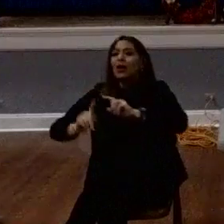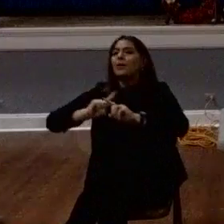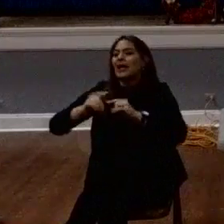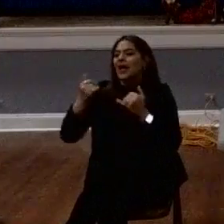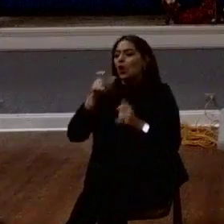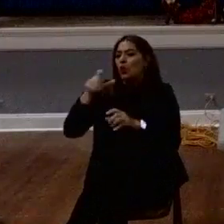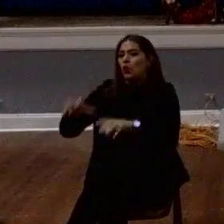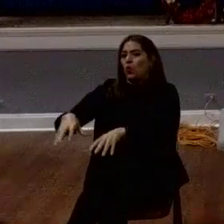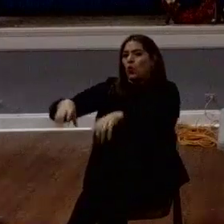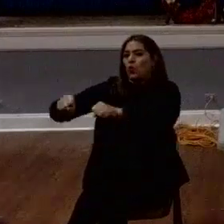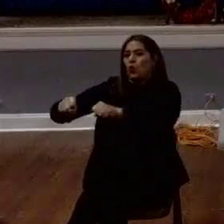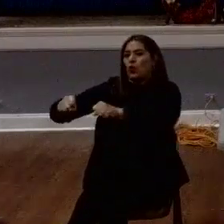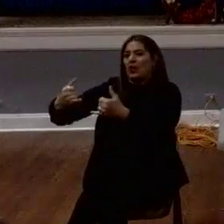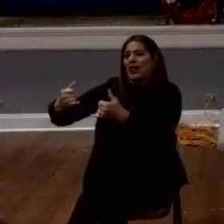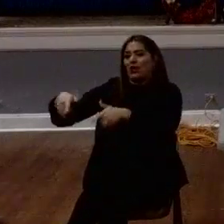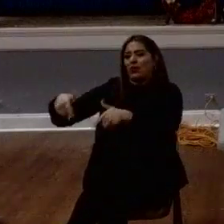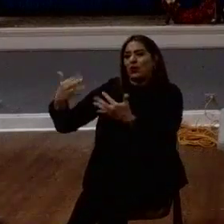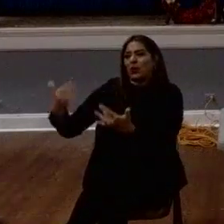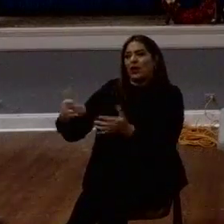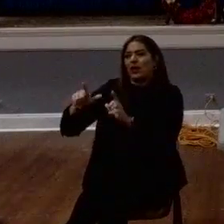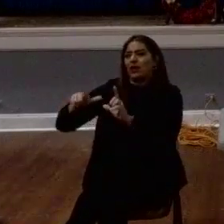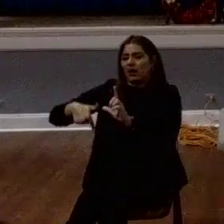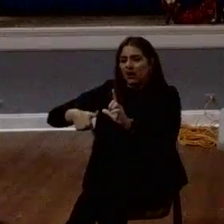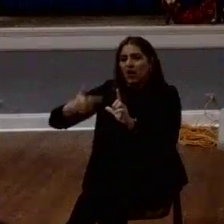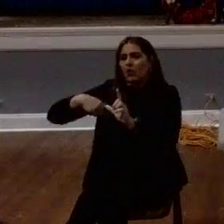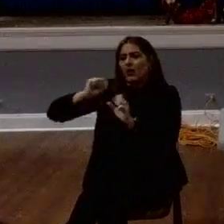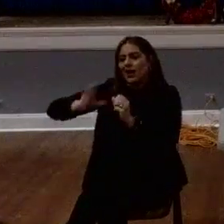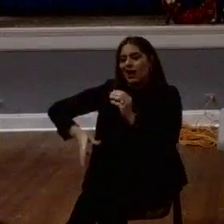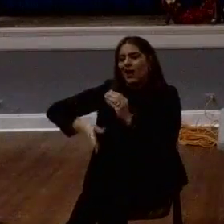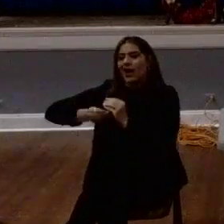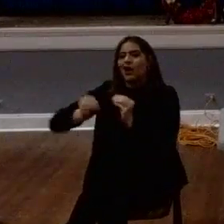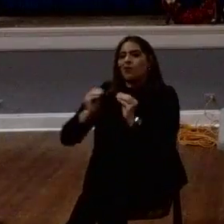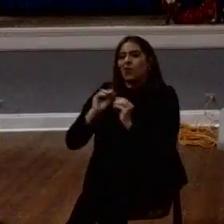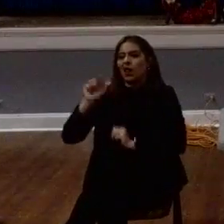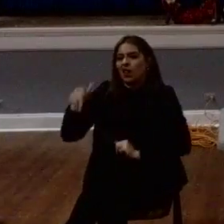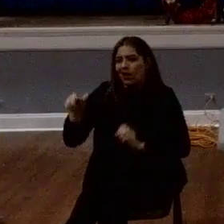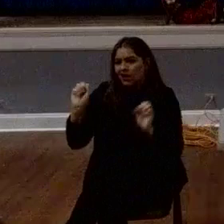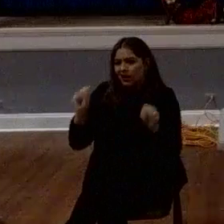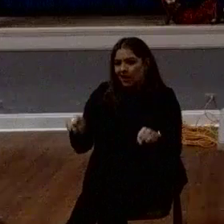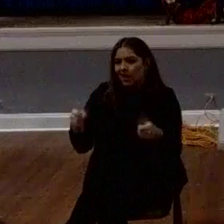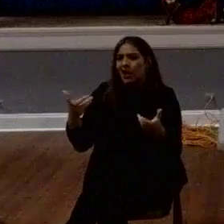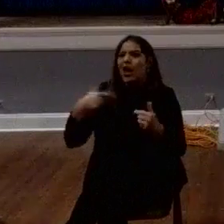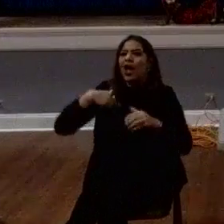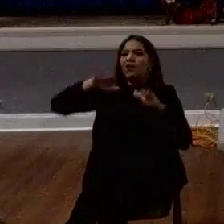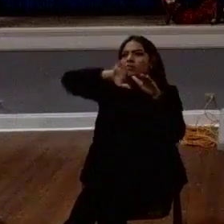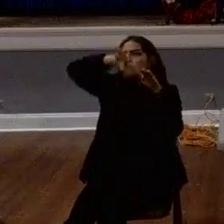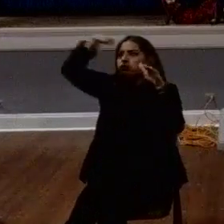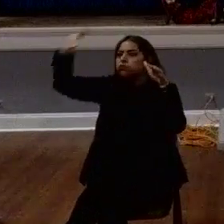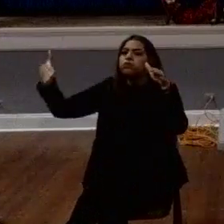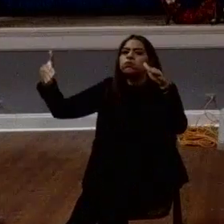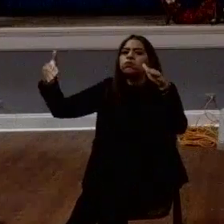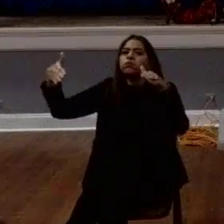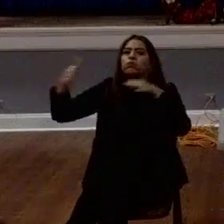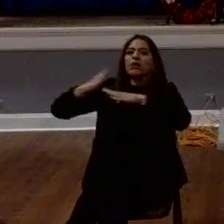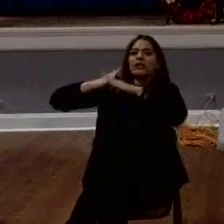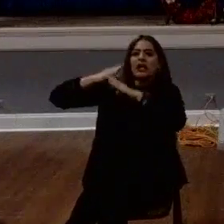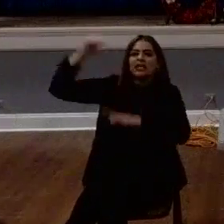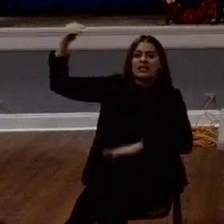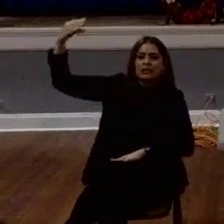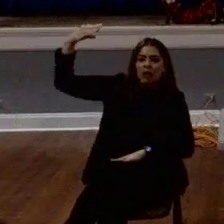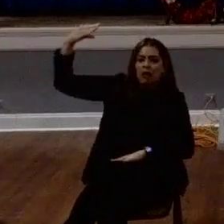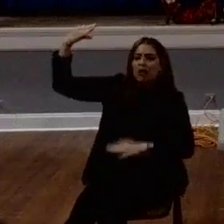expires, there's a great opportunity to add skate park there, and it would have shade. So it's something to